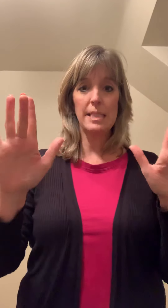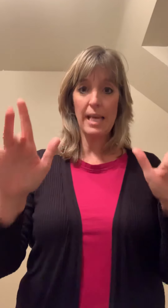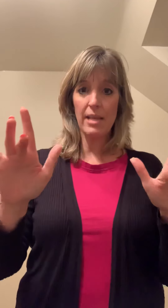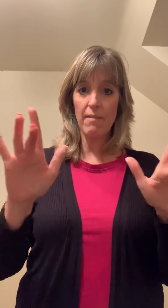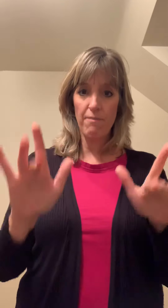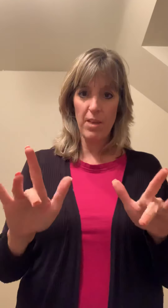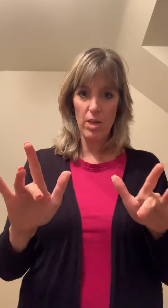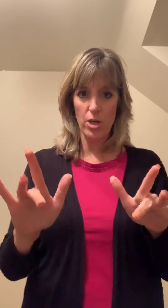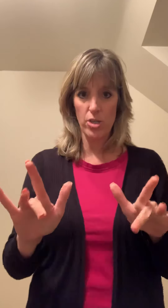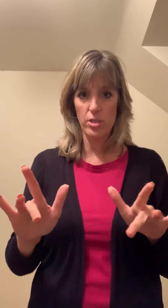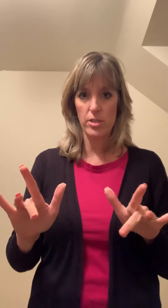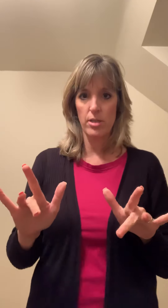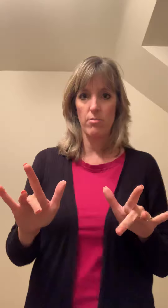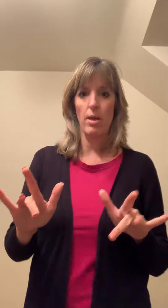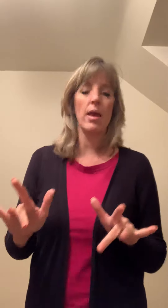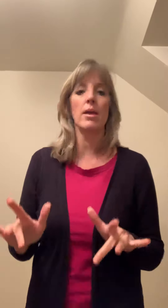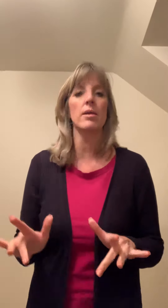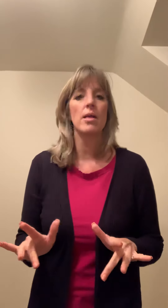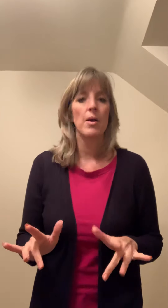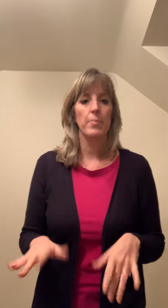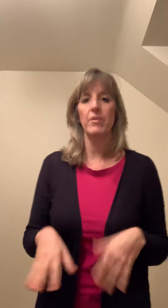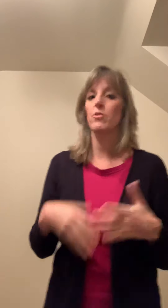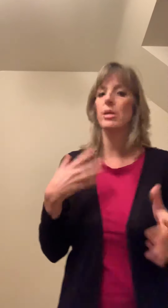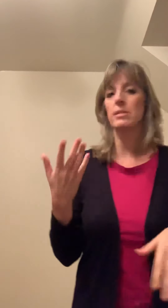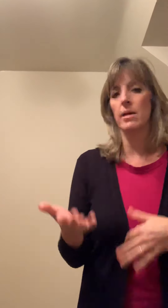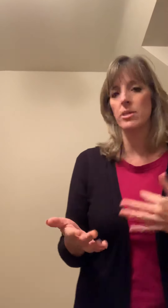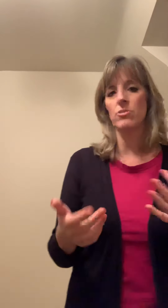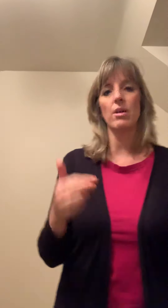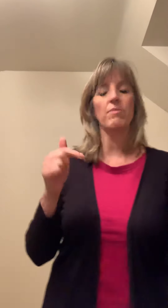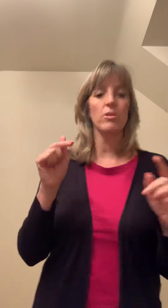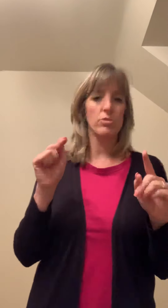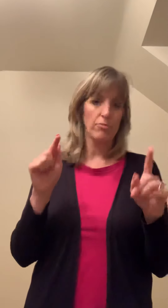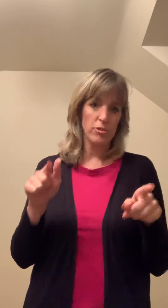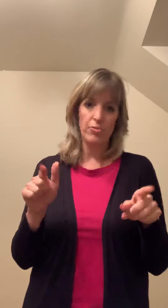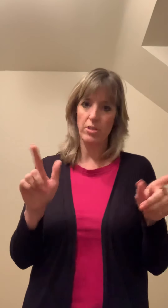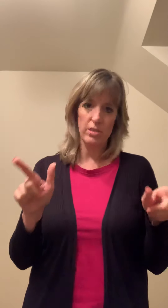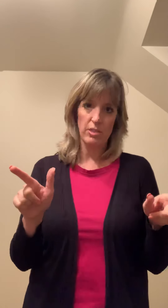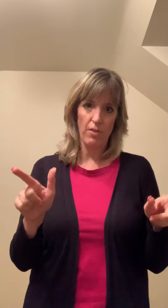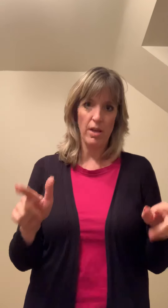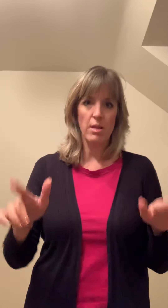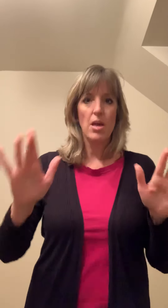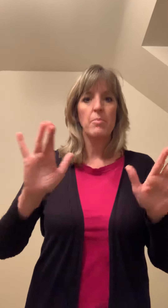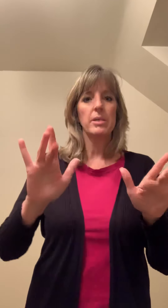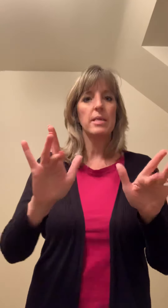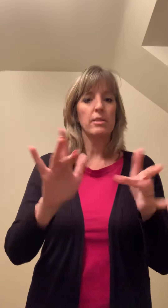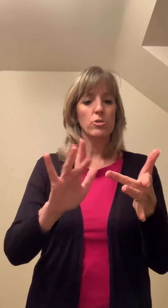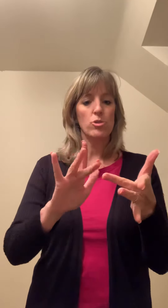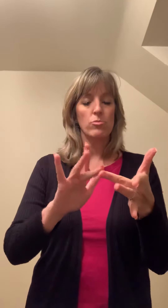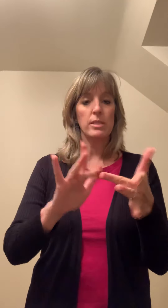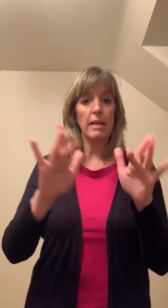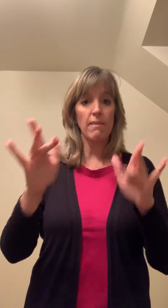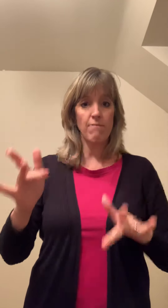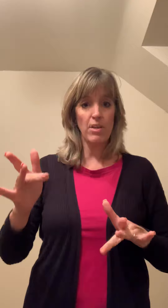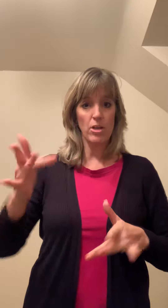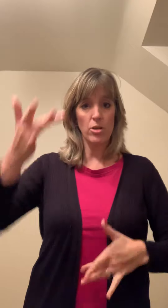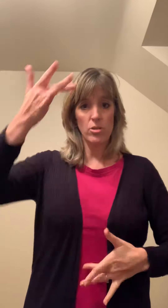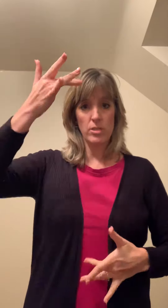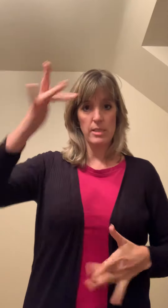second fingers, okay? But if your kids can't do that, if they use the first fingers, that's fine. But you take your two second fingers, because these